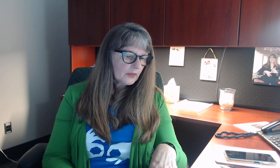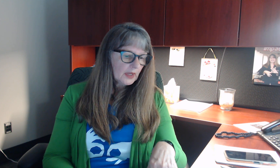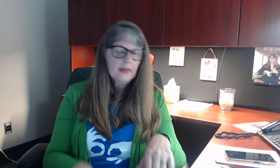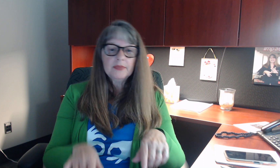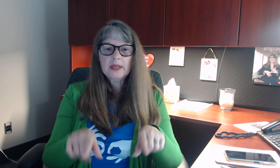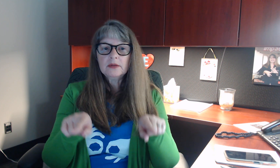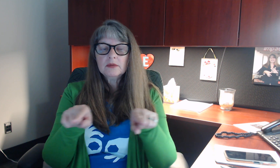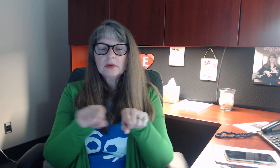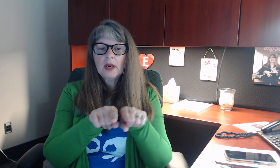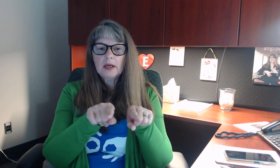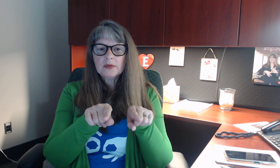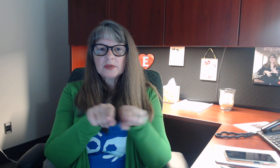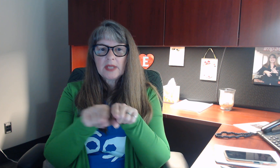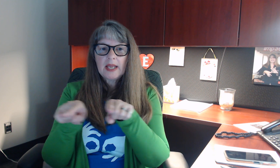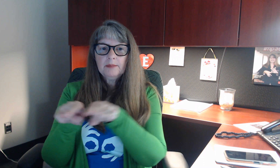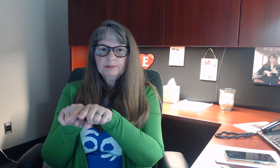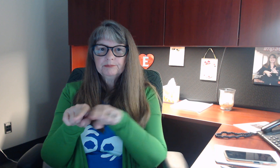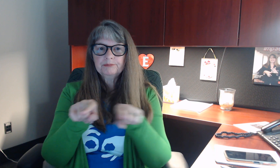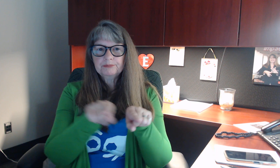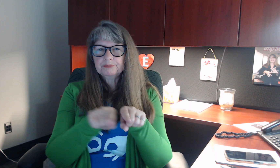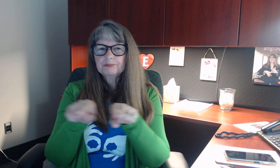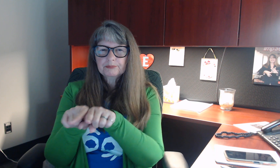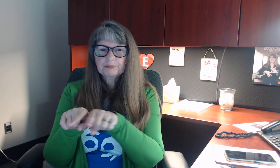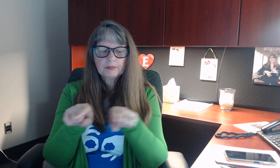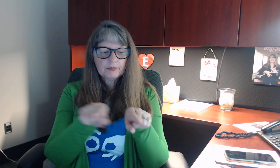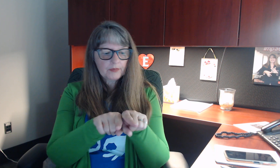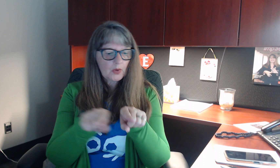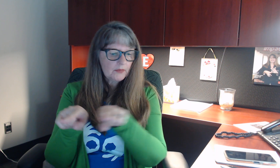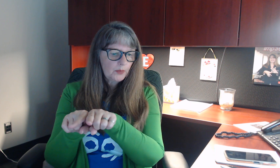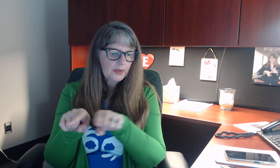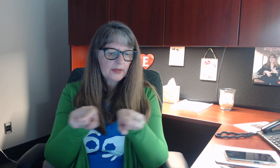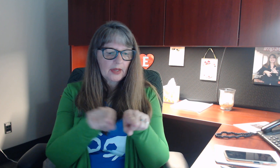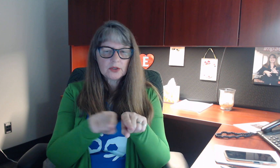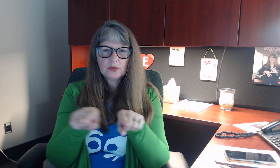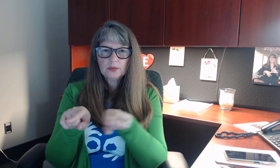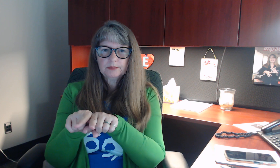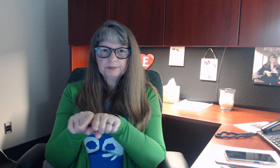And then saying, we've already done that too.